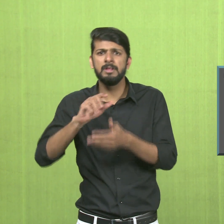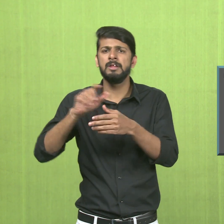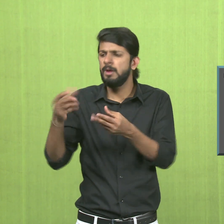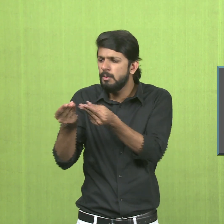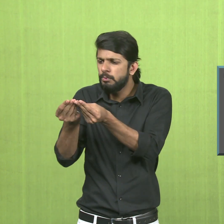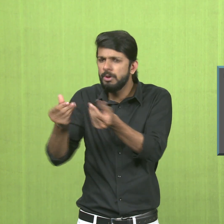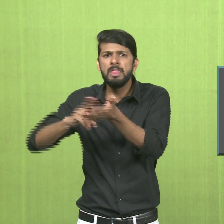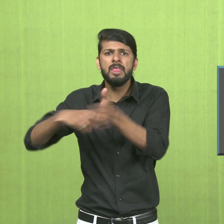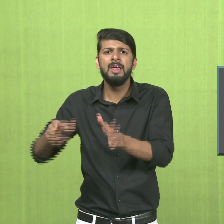on the walls again.